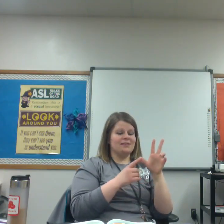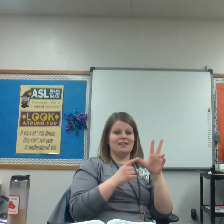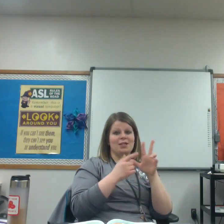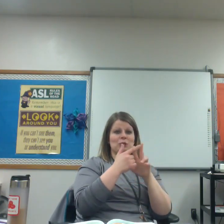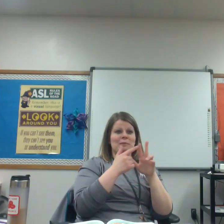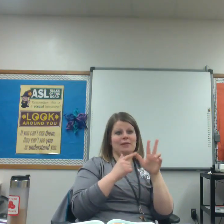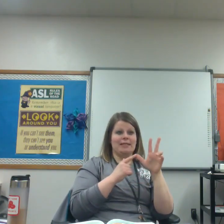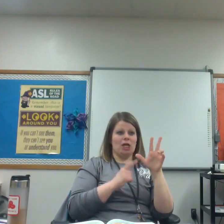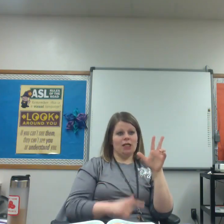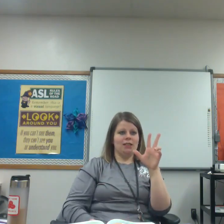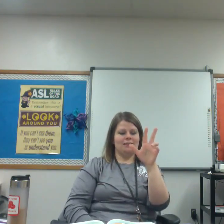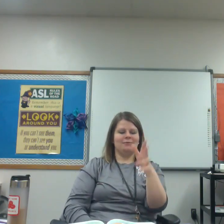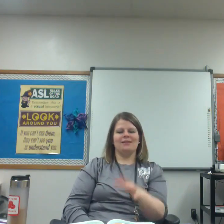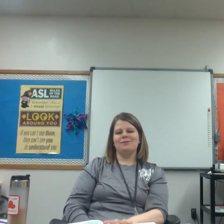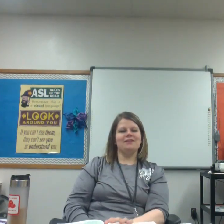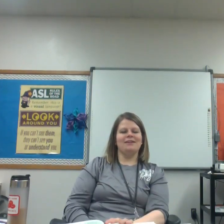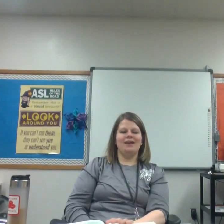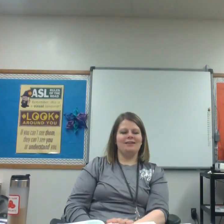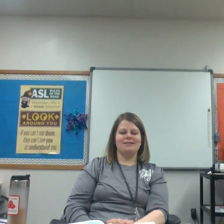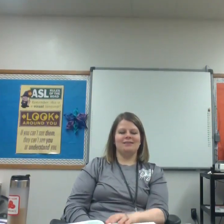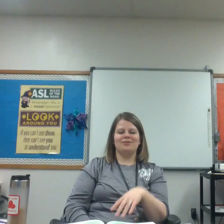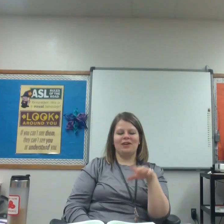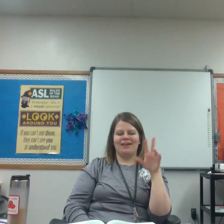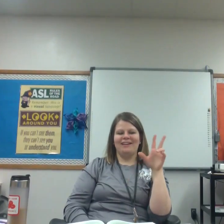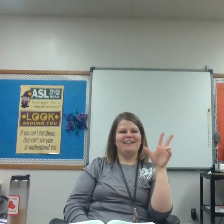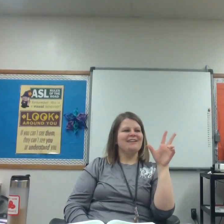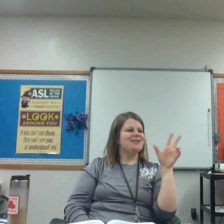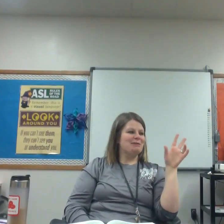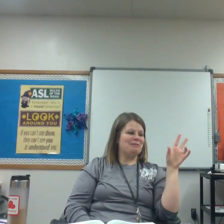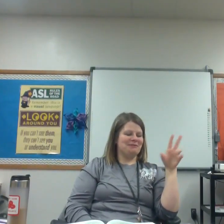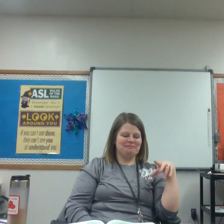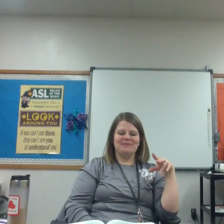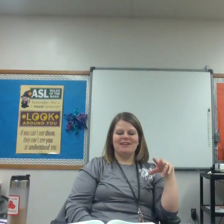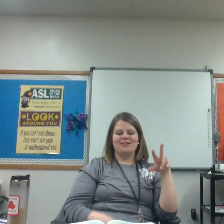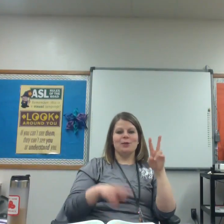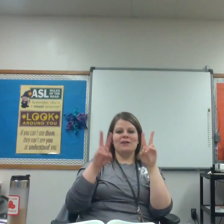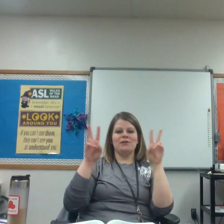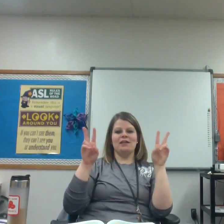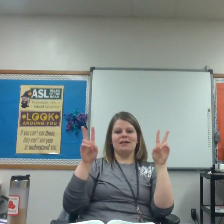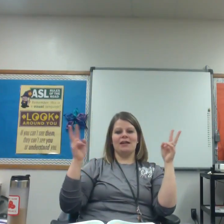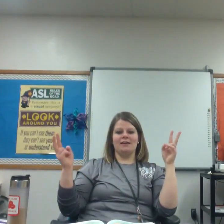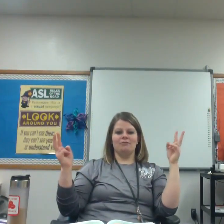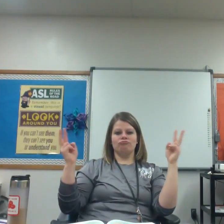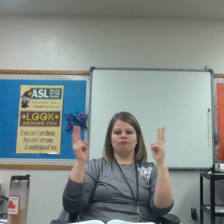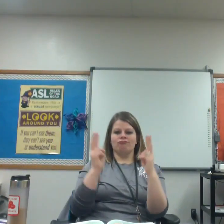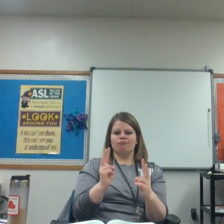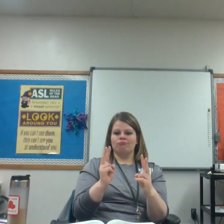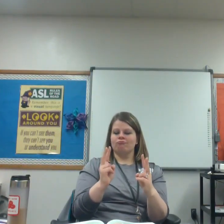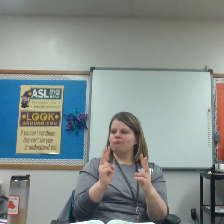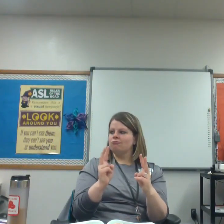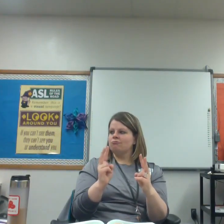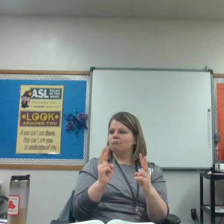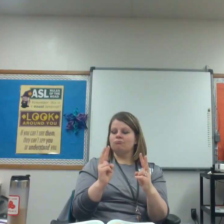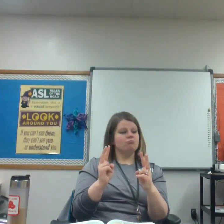is like 2 people and a dog. I'm like, really, guys? It's fine. 3 people. Could- So what if could you it did be like, 4 people met